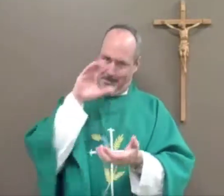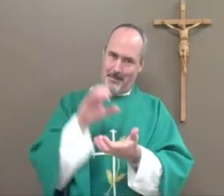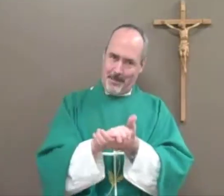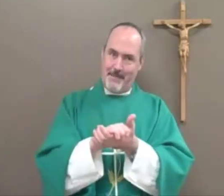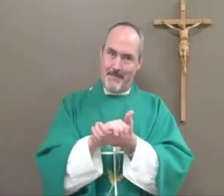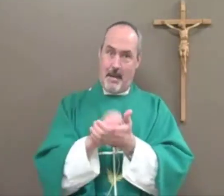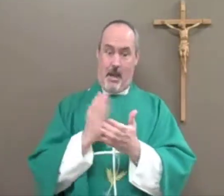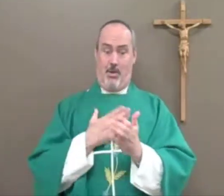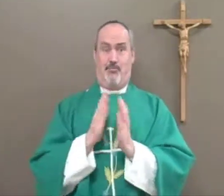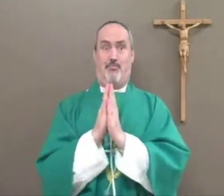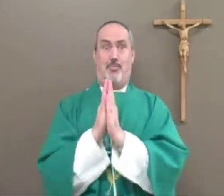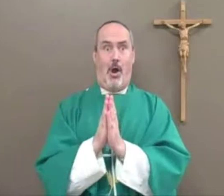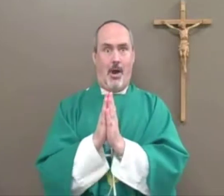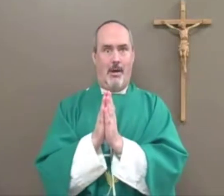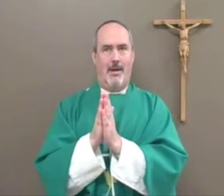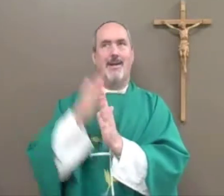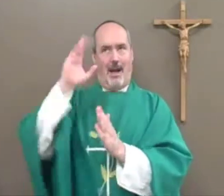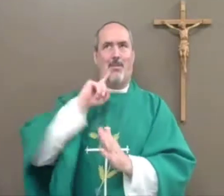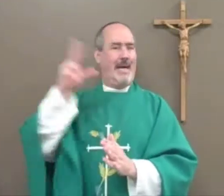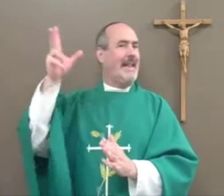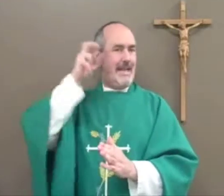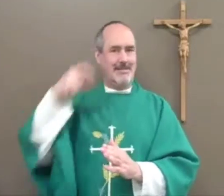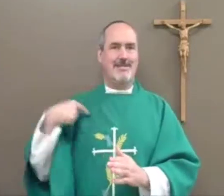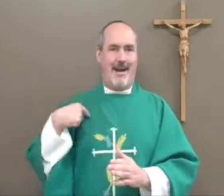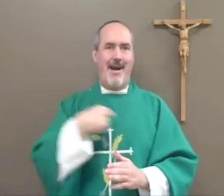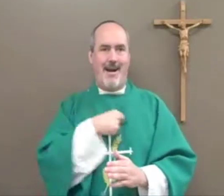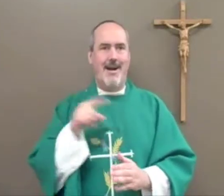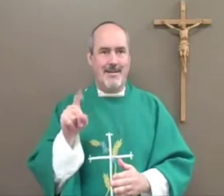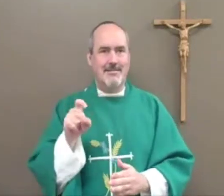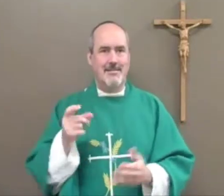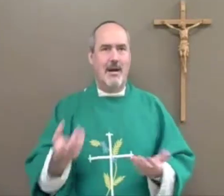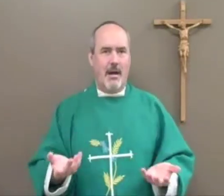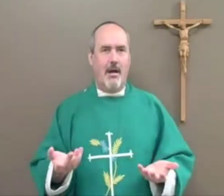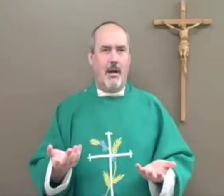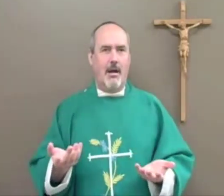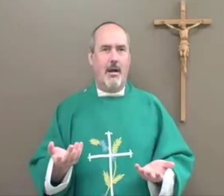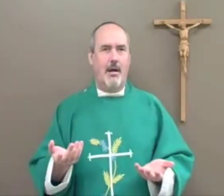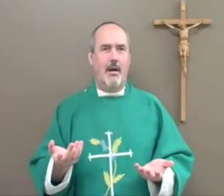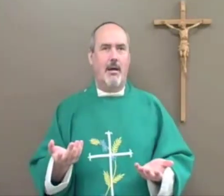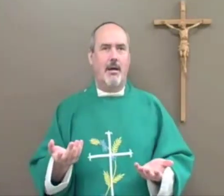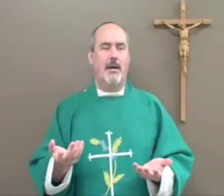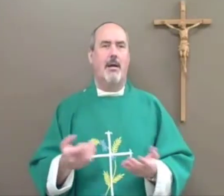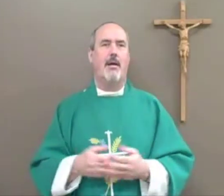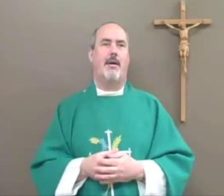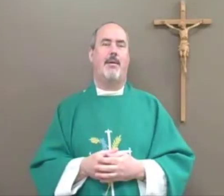you a question. Do you believe that our prayers are answered and that God listens to us?